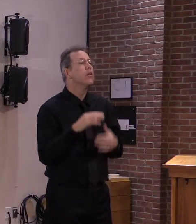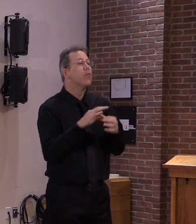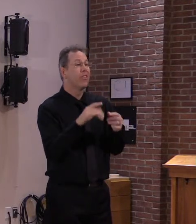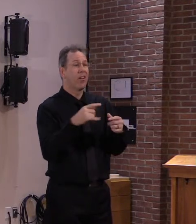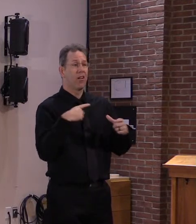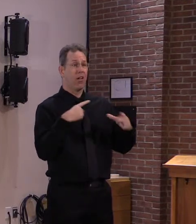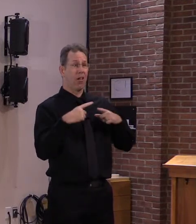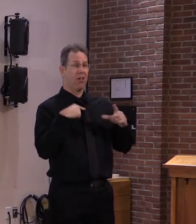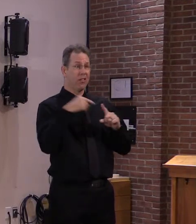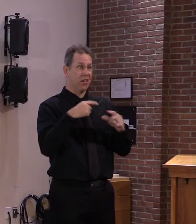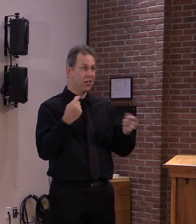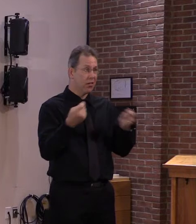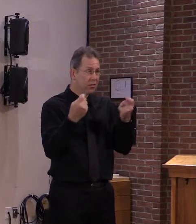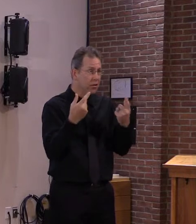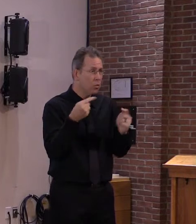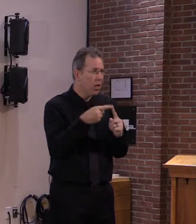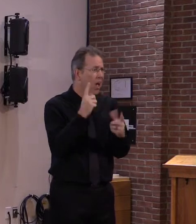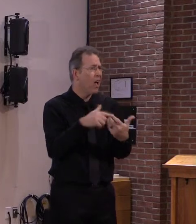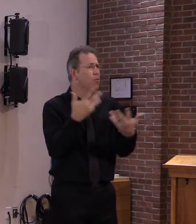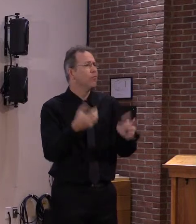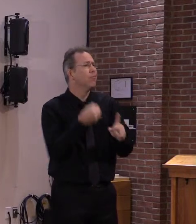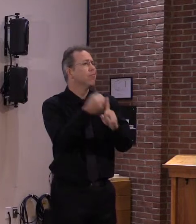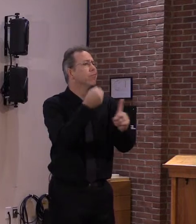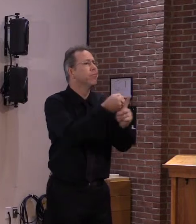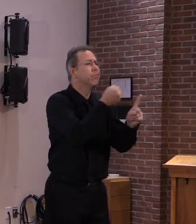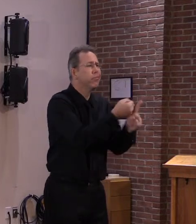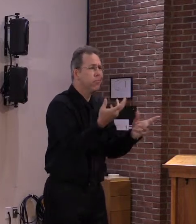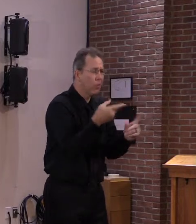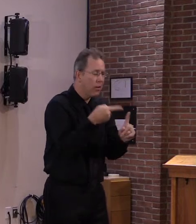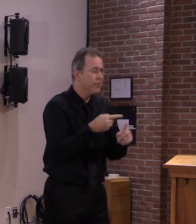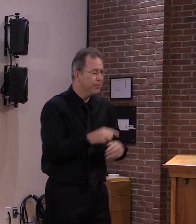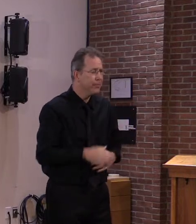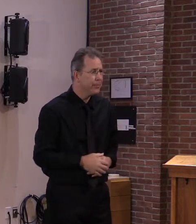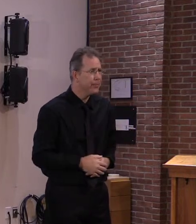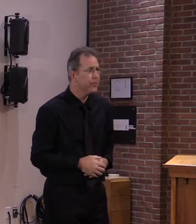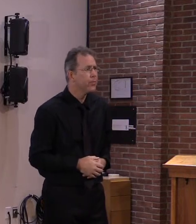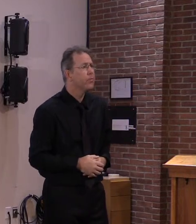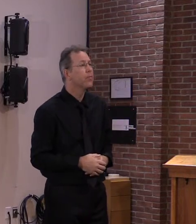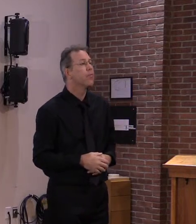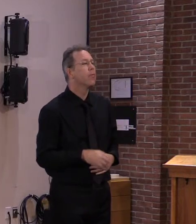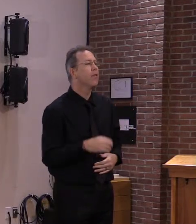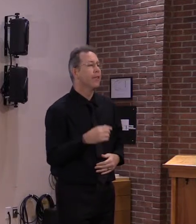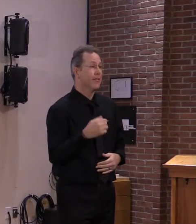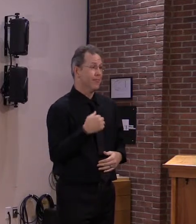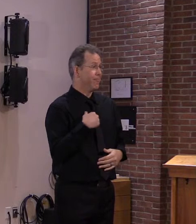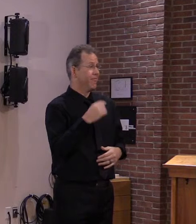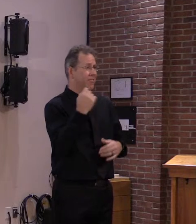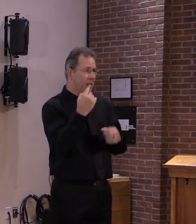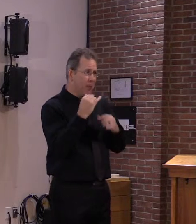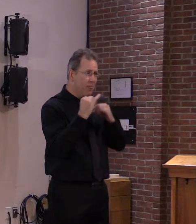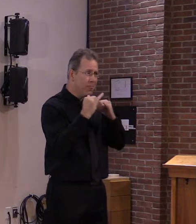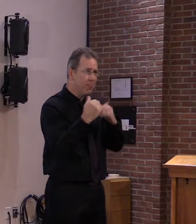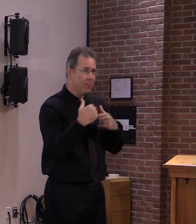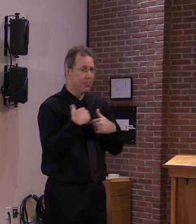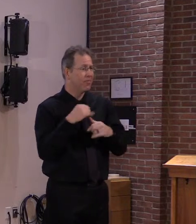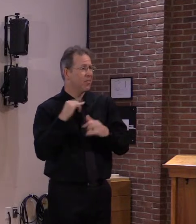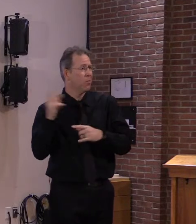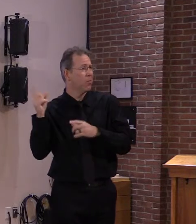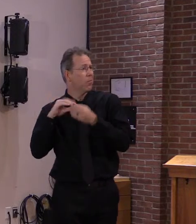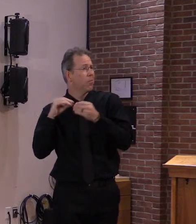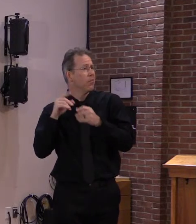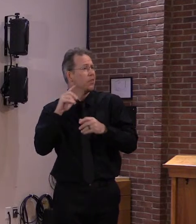pandemic. Michael Clark, the superintendent for the Grand Isle Supervisory Union, sent me an email describing how things went in his